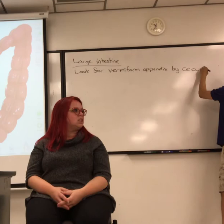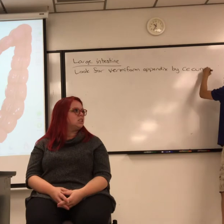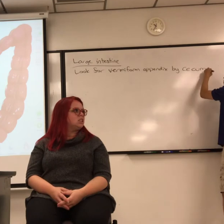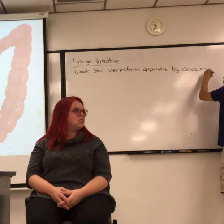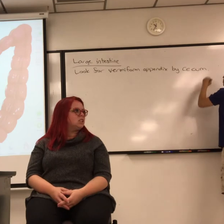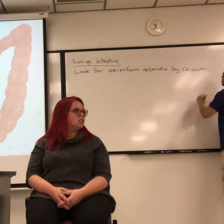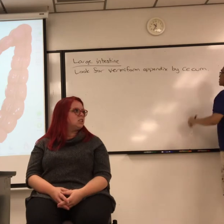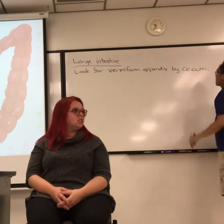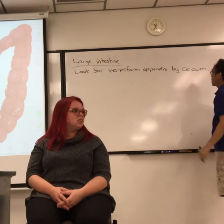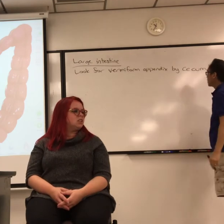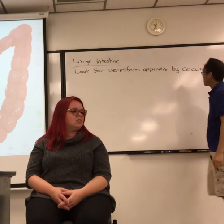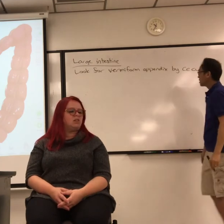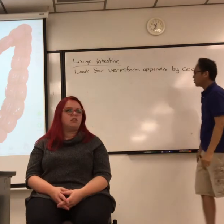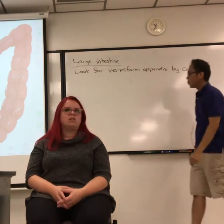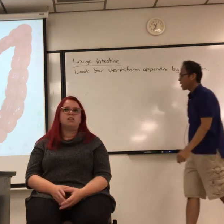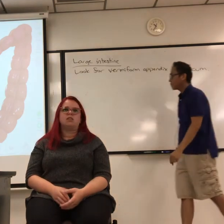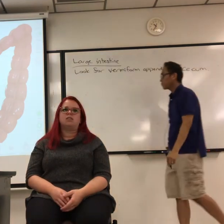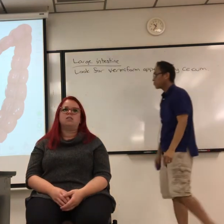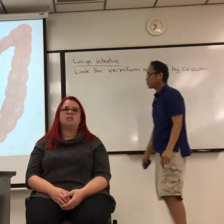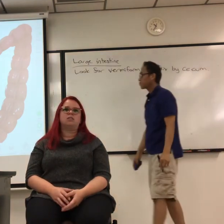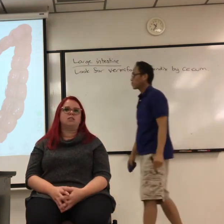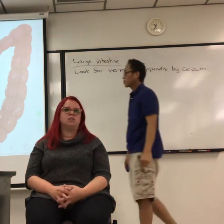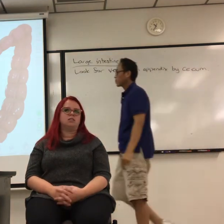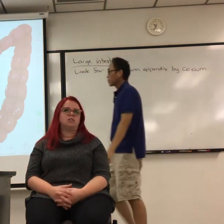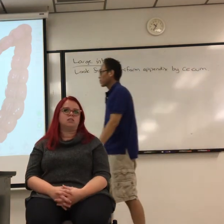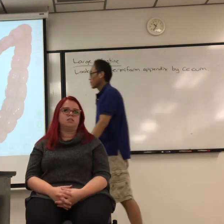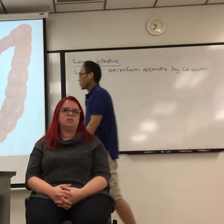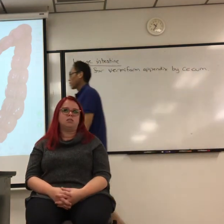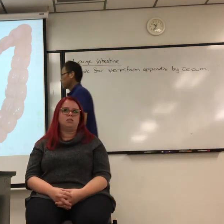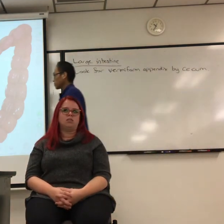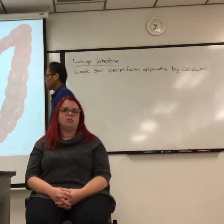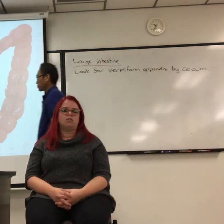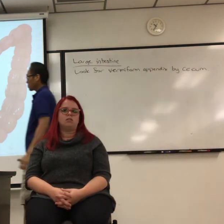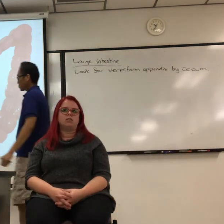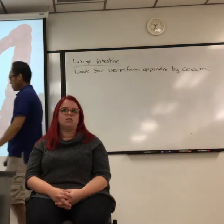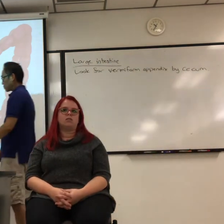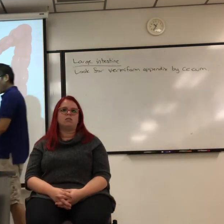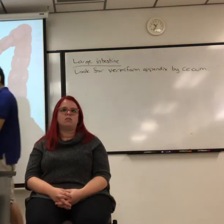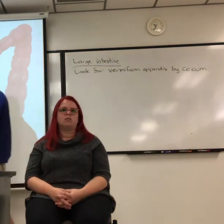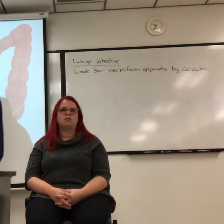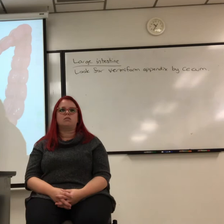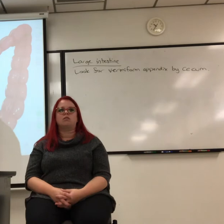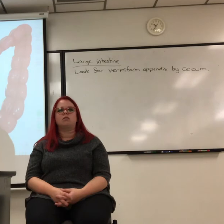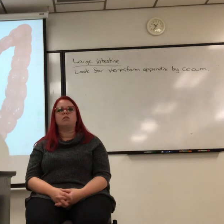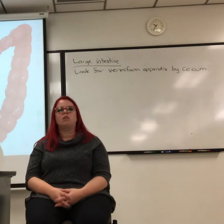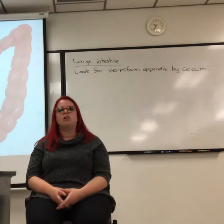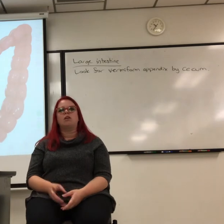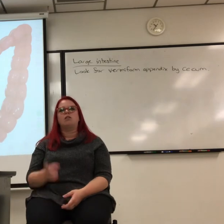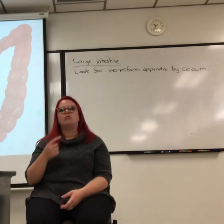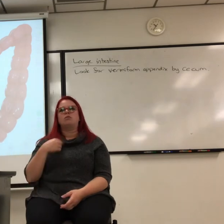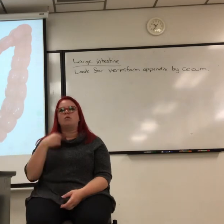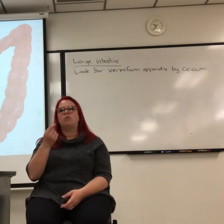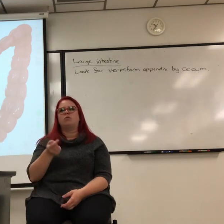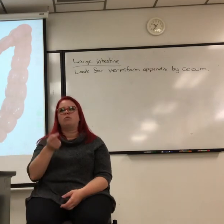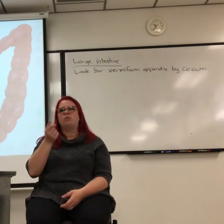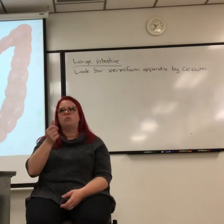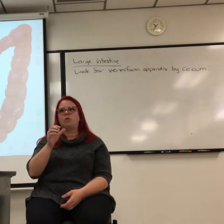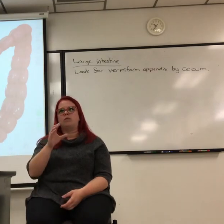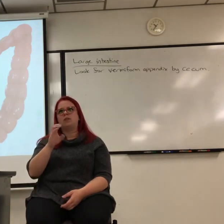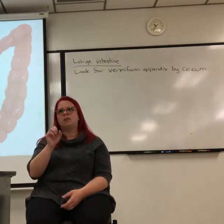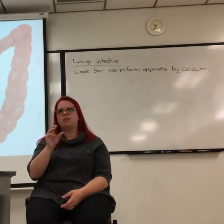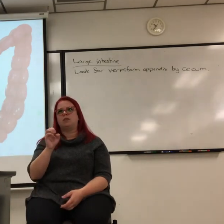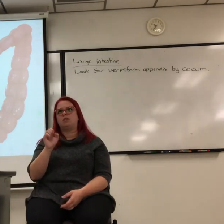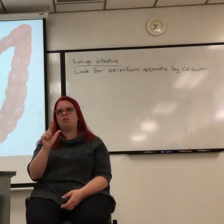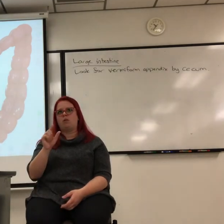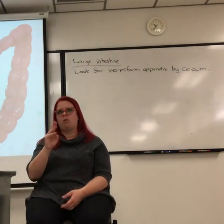Cecum, C-E-C-U-M. I'm going to remove the cecal wall so we can see inside